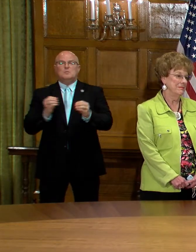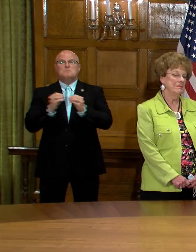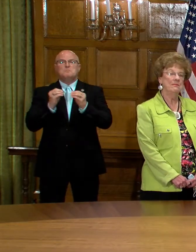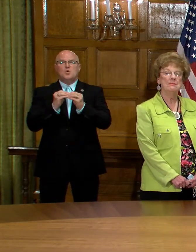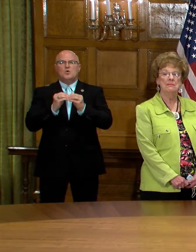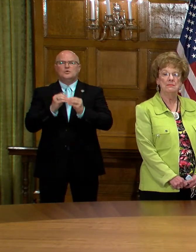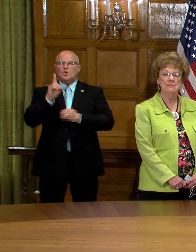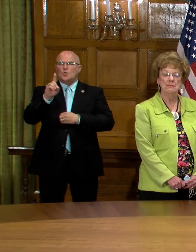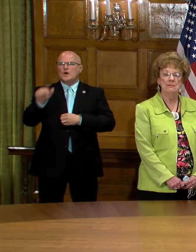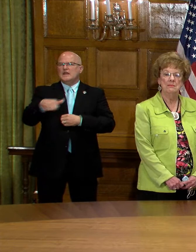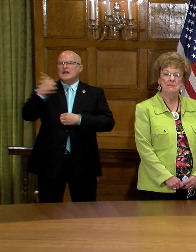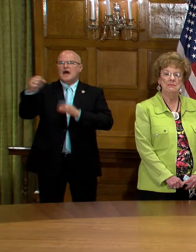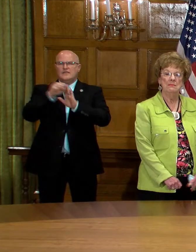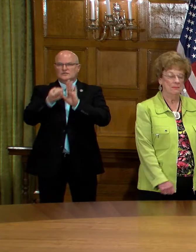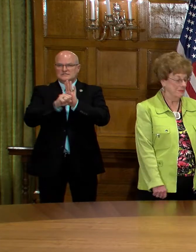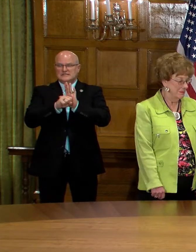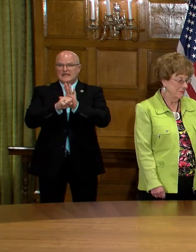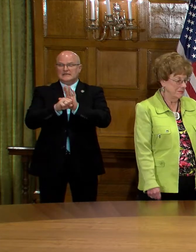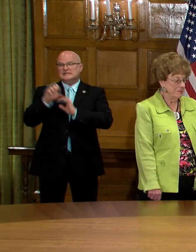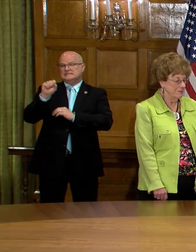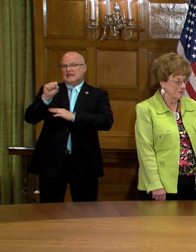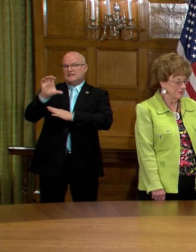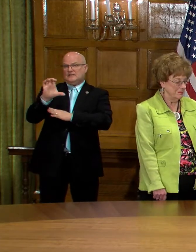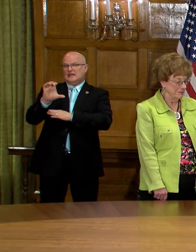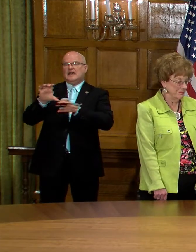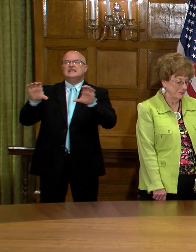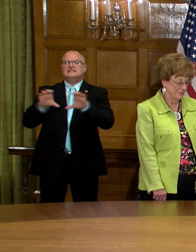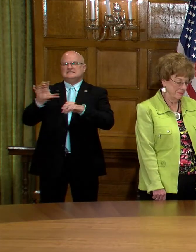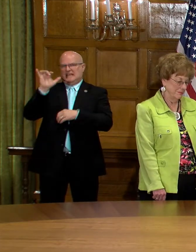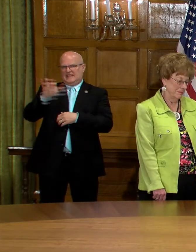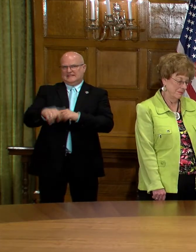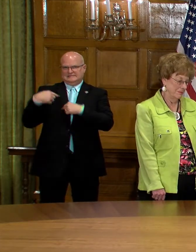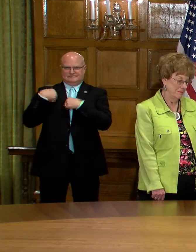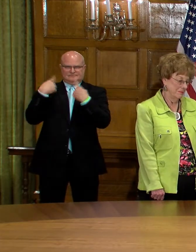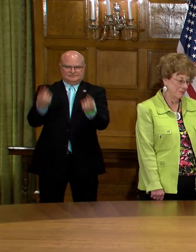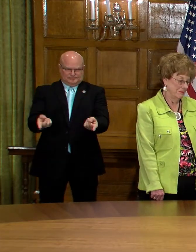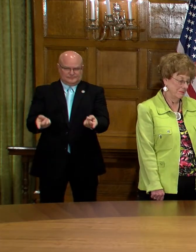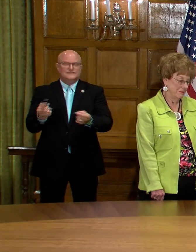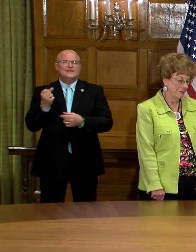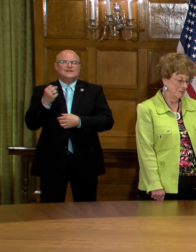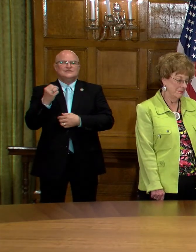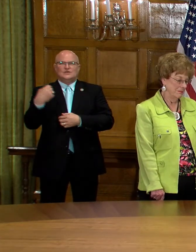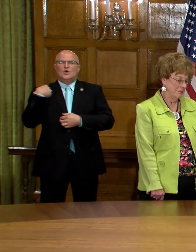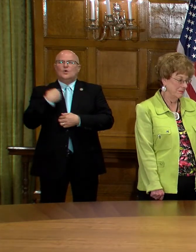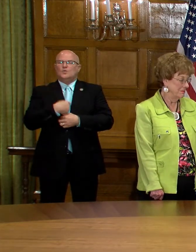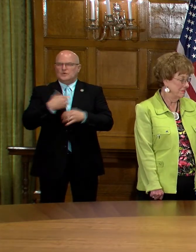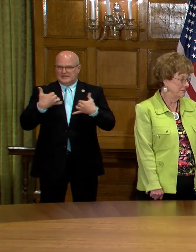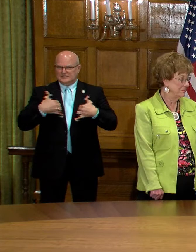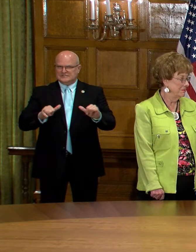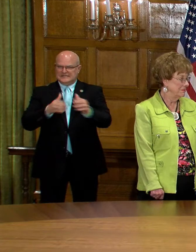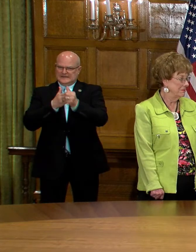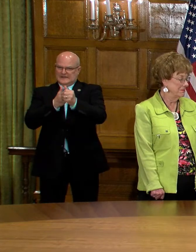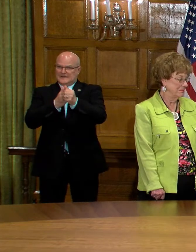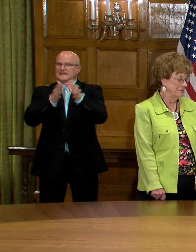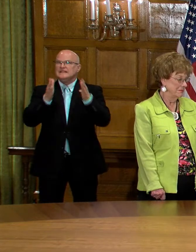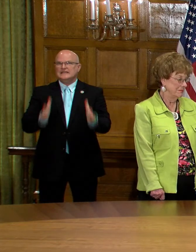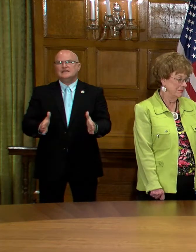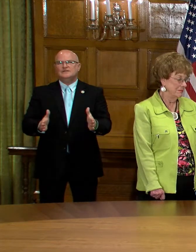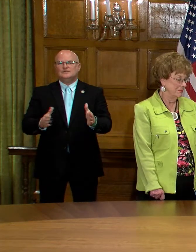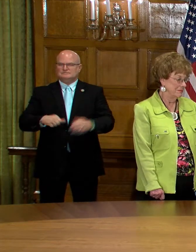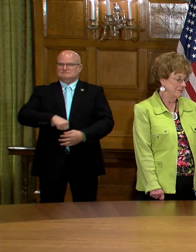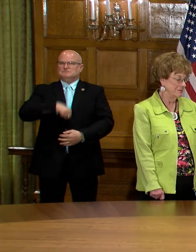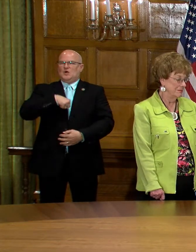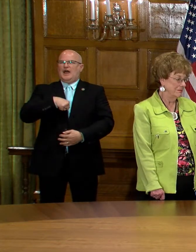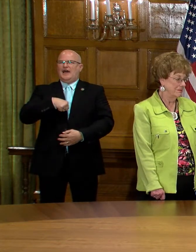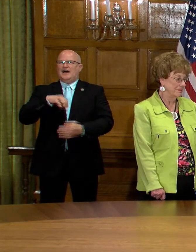only one other state, South Carolina, that's done anything like that, and so we are still in the forefront, proud